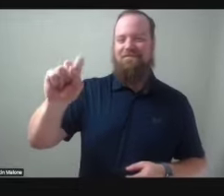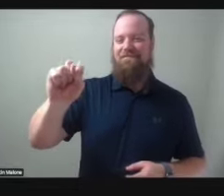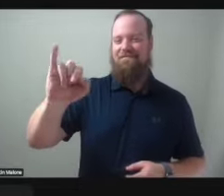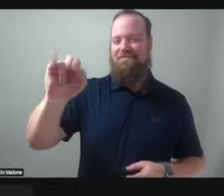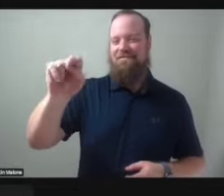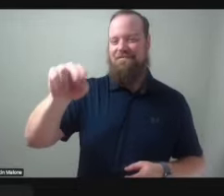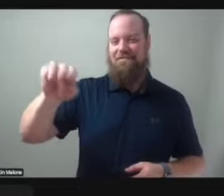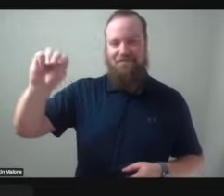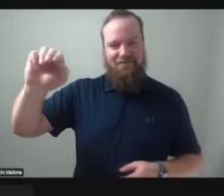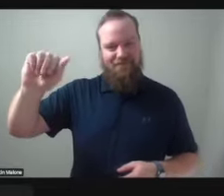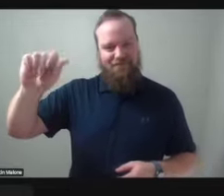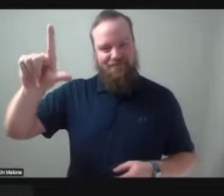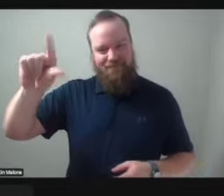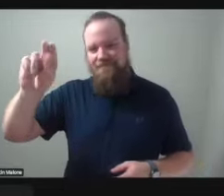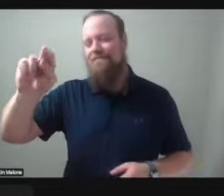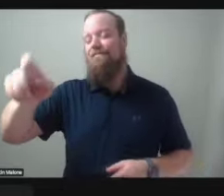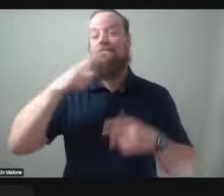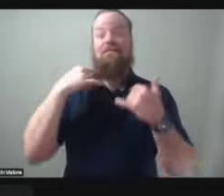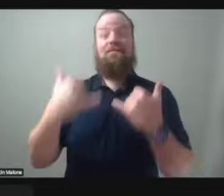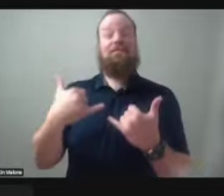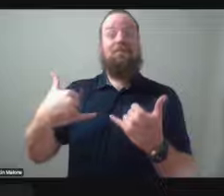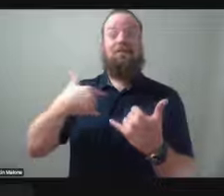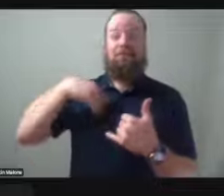Hello, I am Justin Malone,